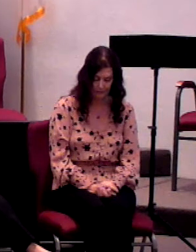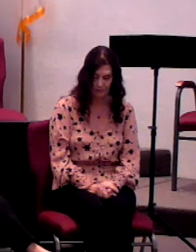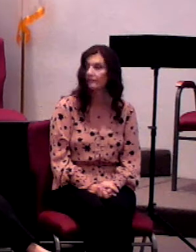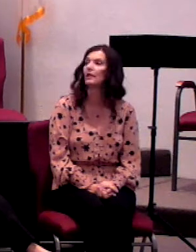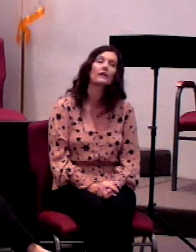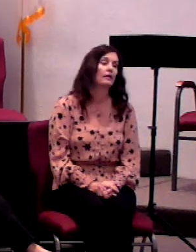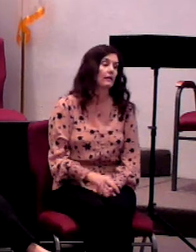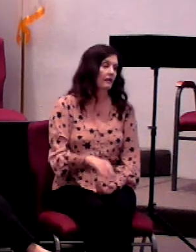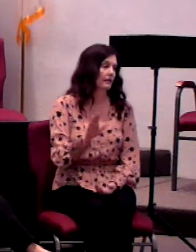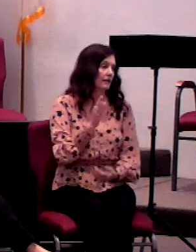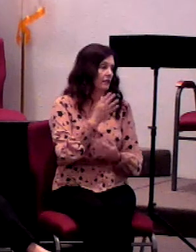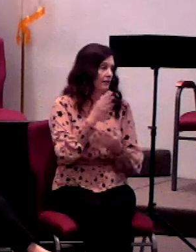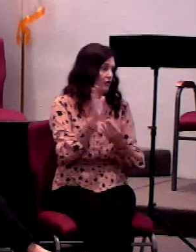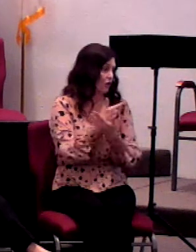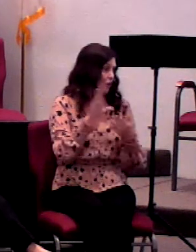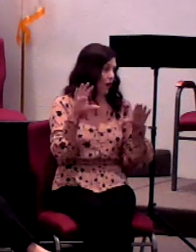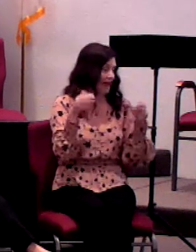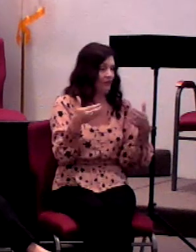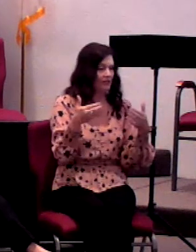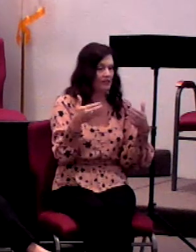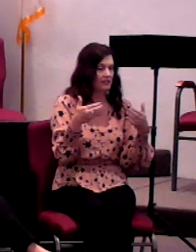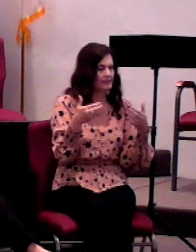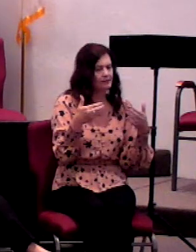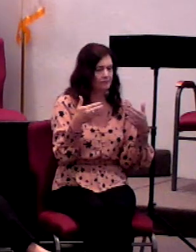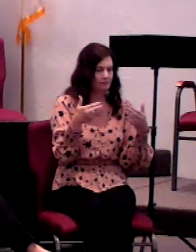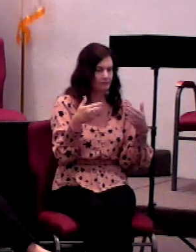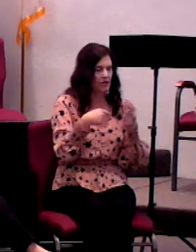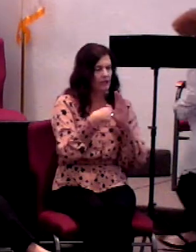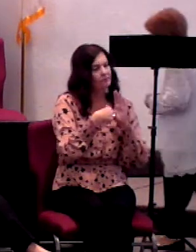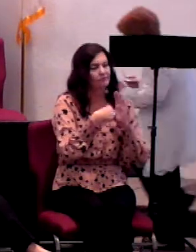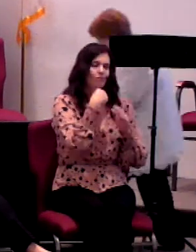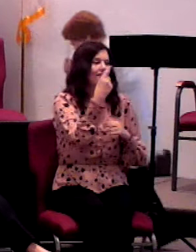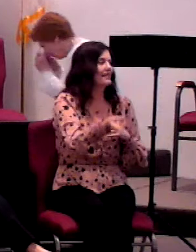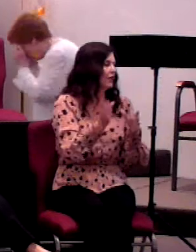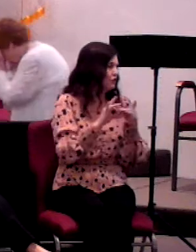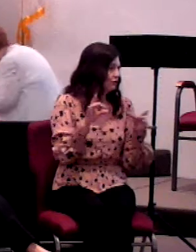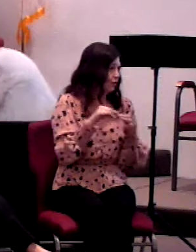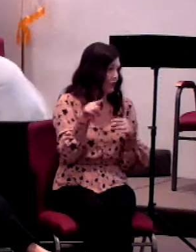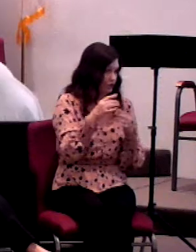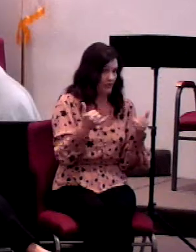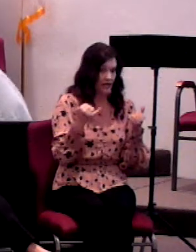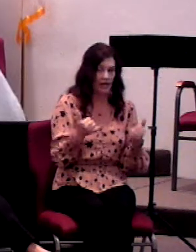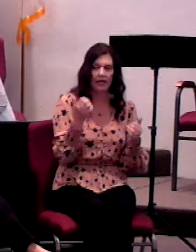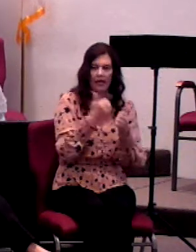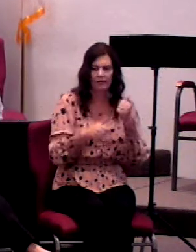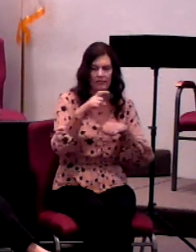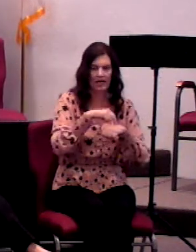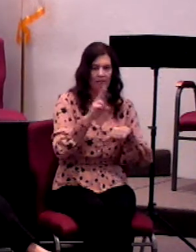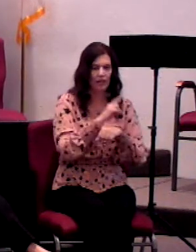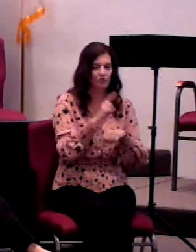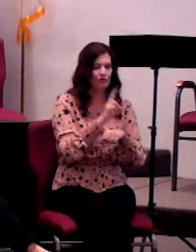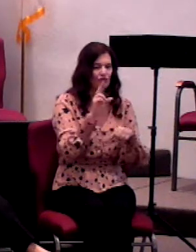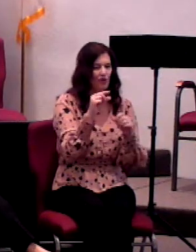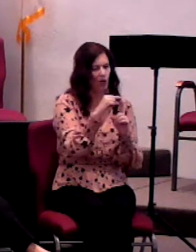The choir is going to present a story to you today. And every time I use the word